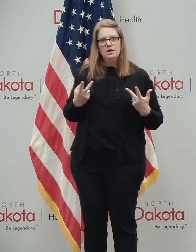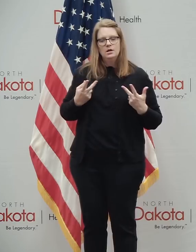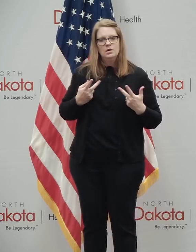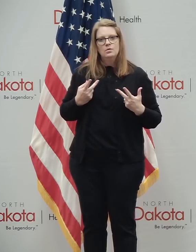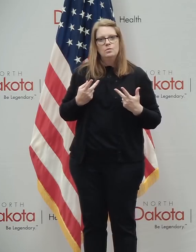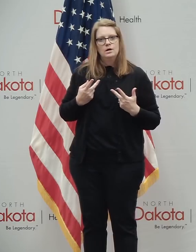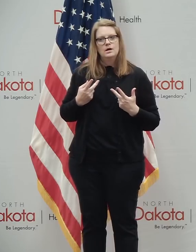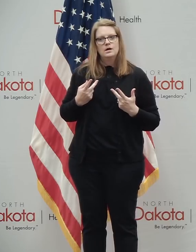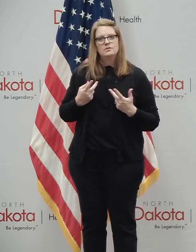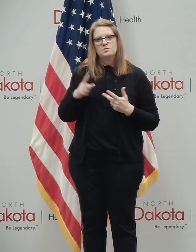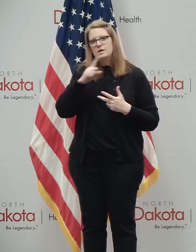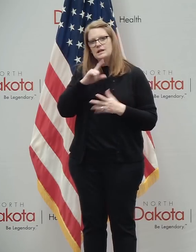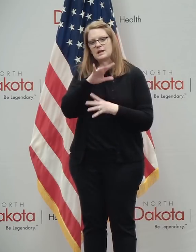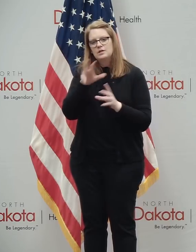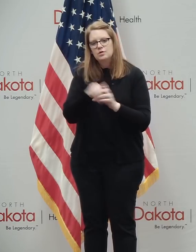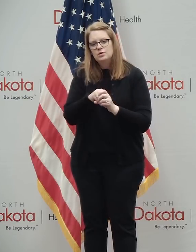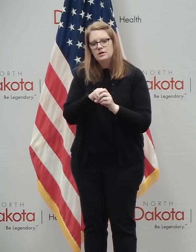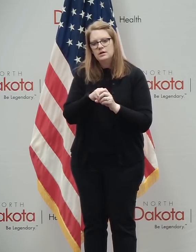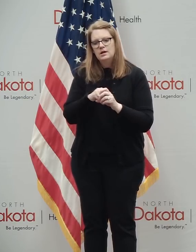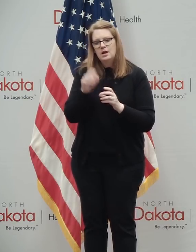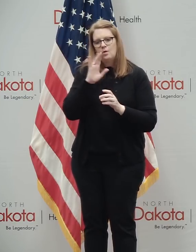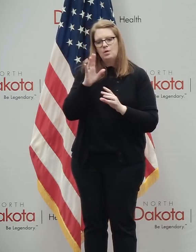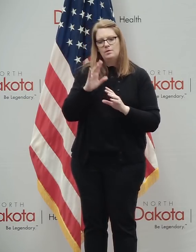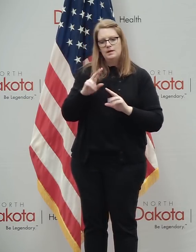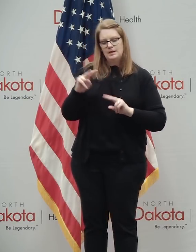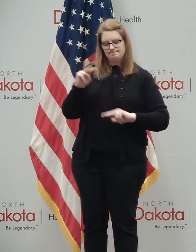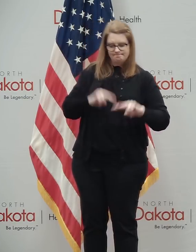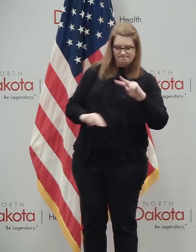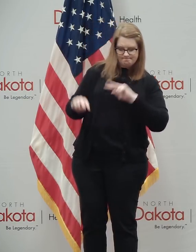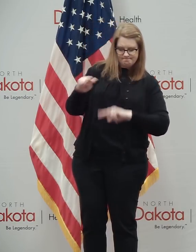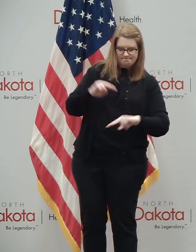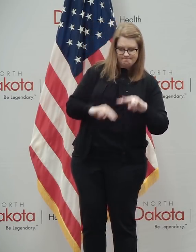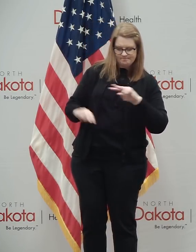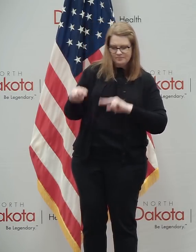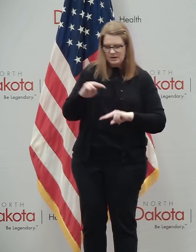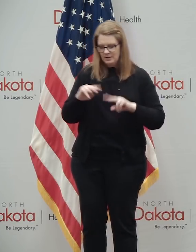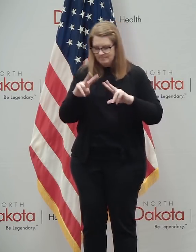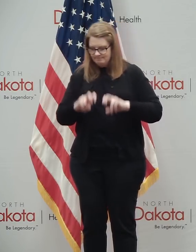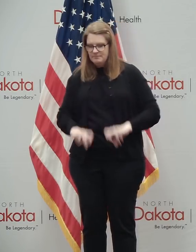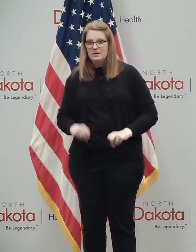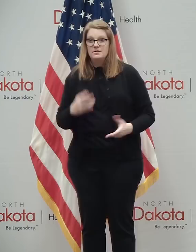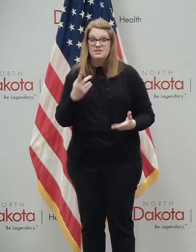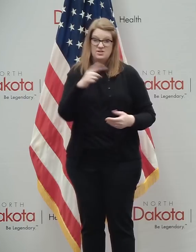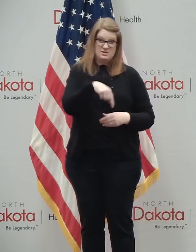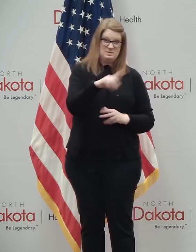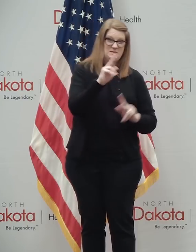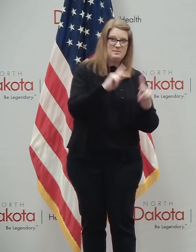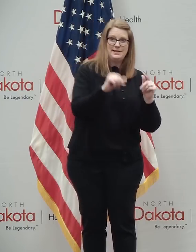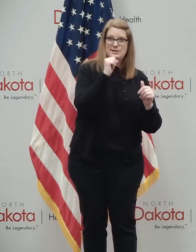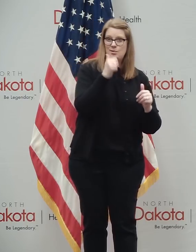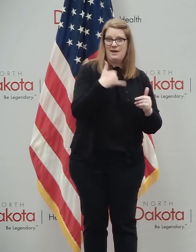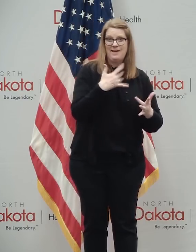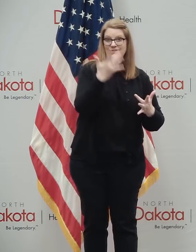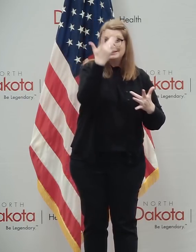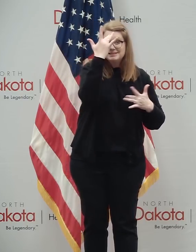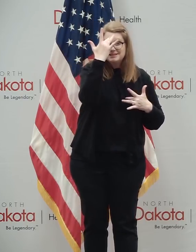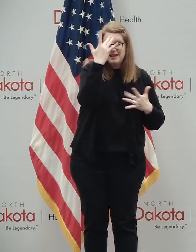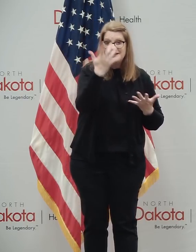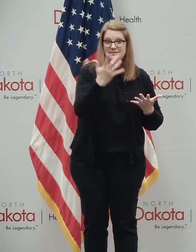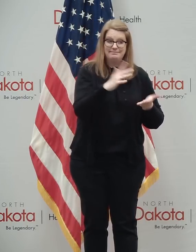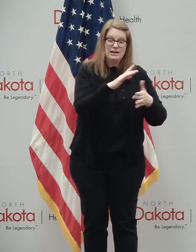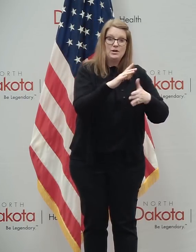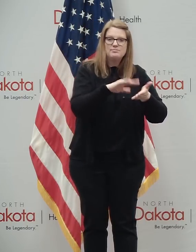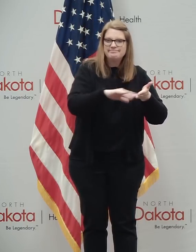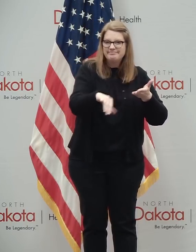solutions. And we'll also be evaluating for solutions for those that may not have either sick leave based on their work situation, or may not